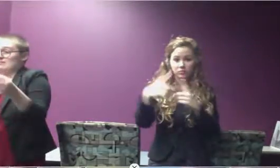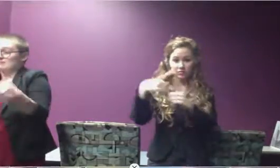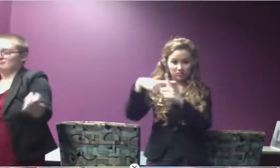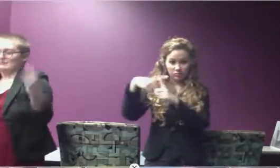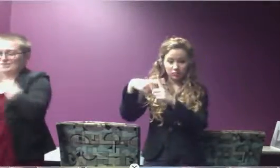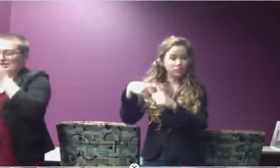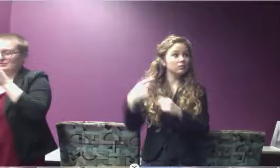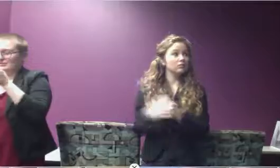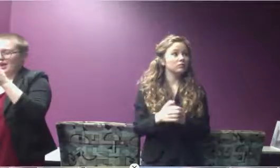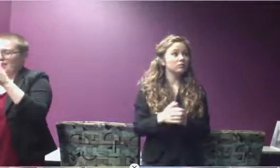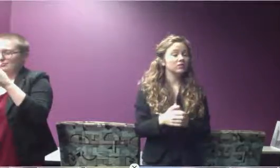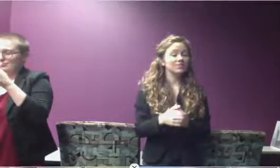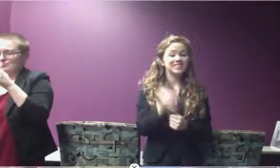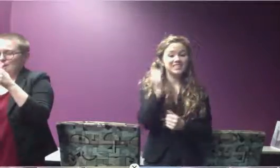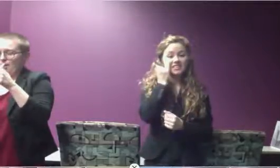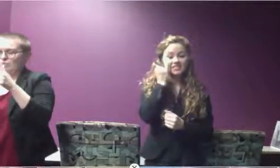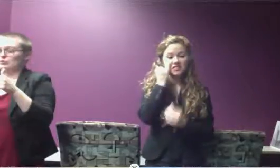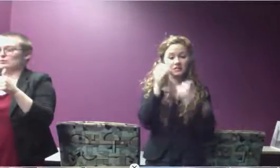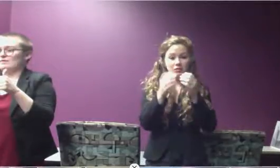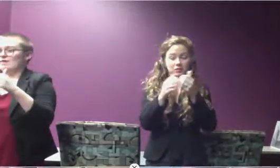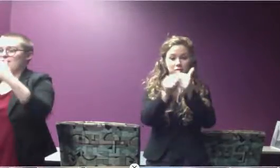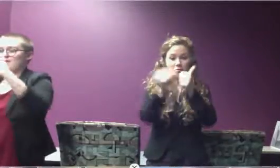So positive 25 degrees.